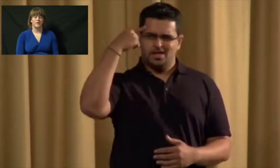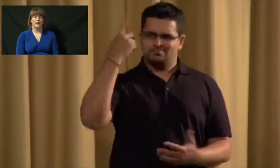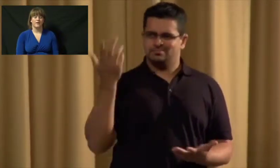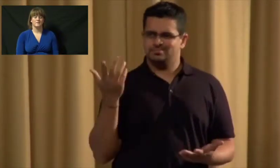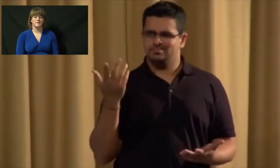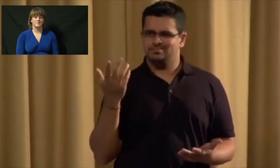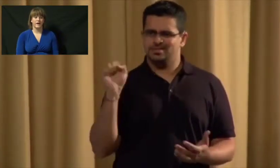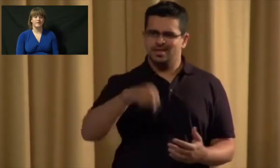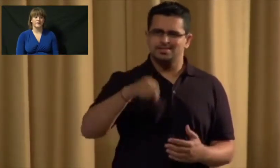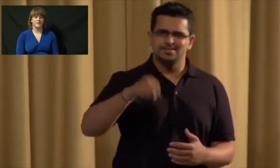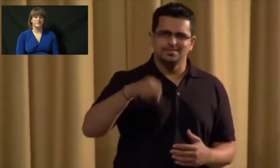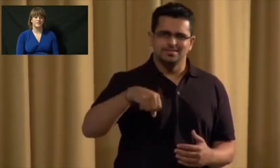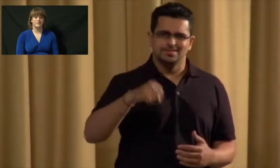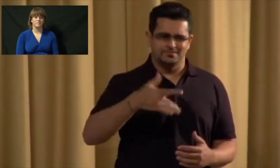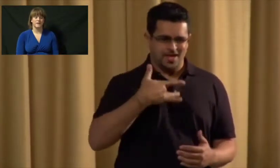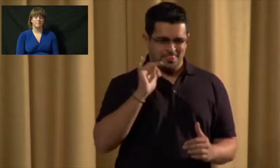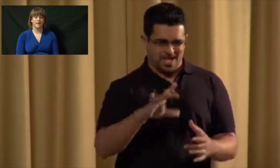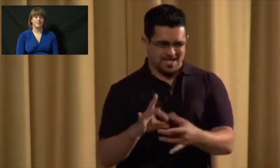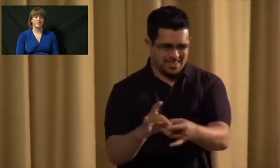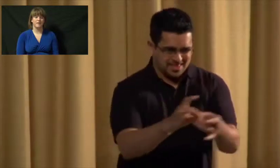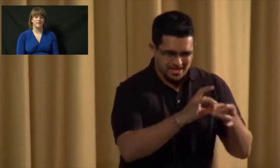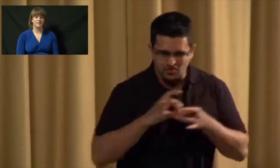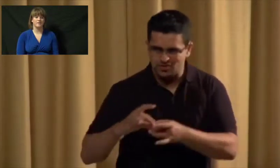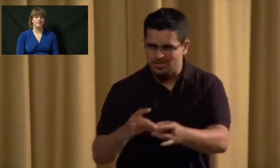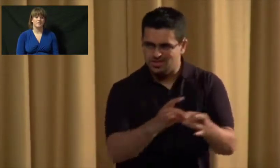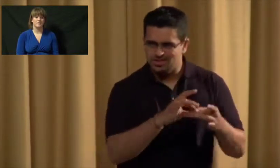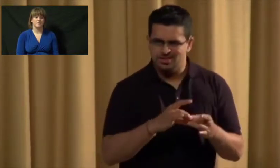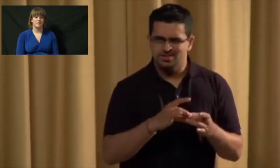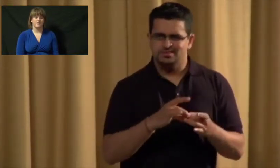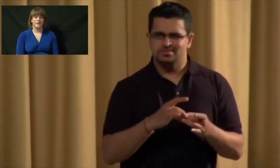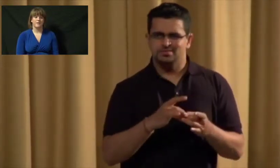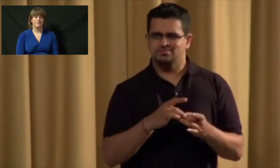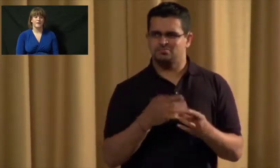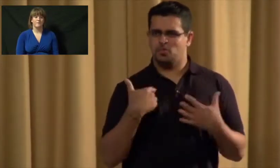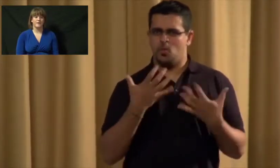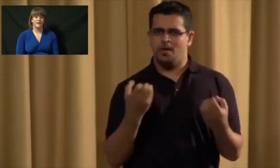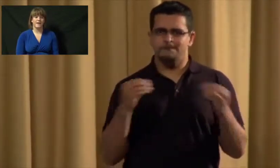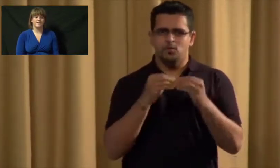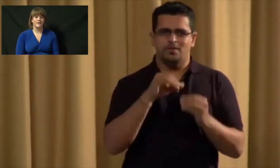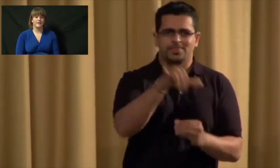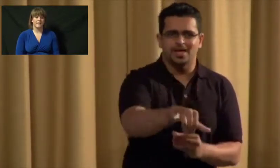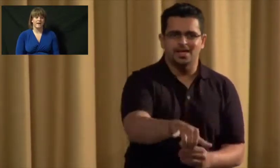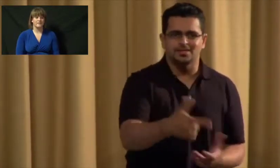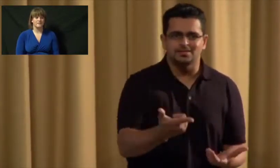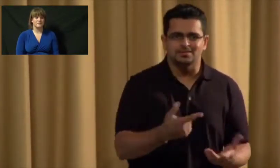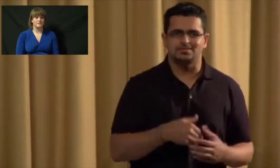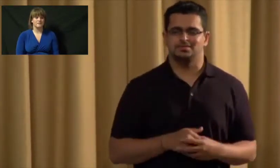It was inspiring, but it made me think, if we can be connected like that,